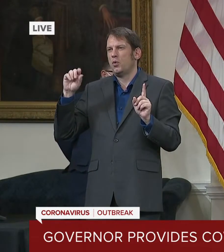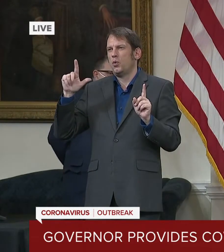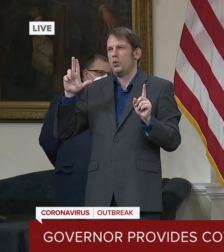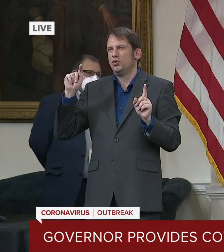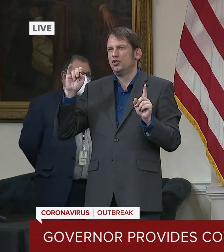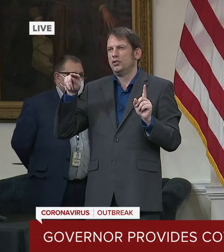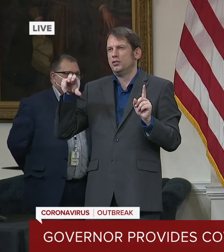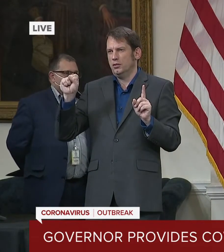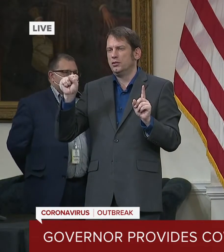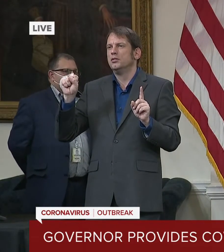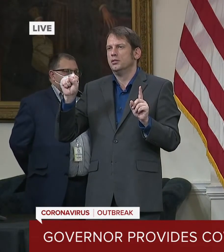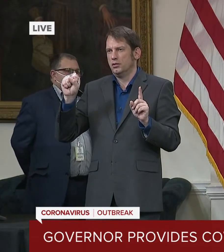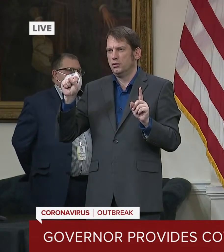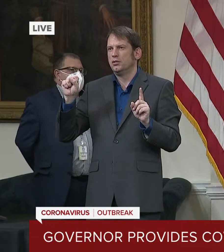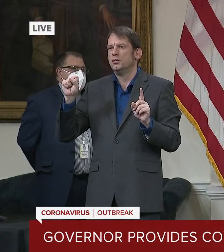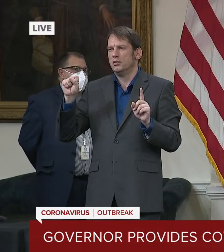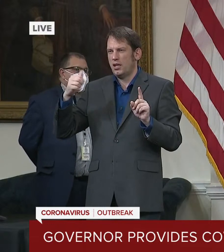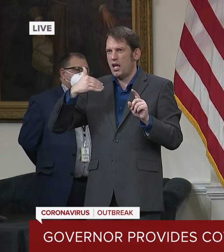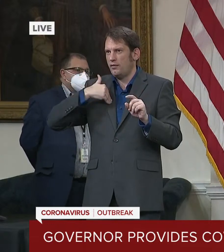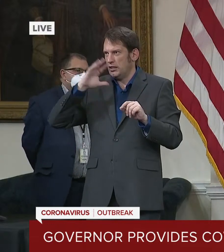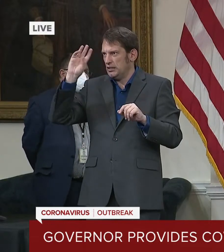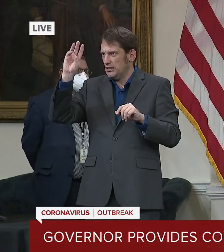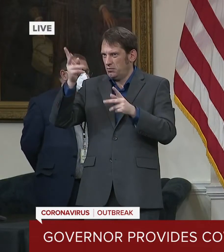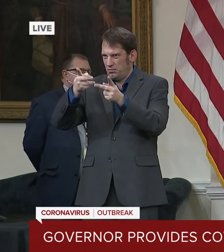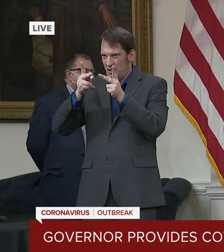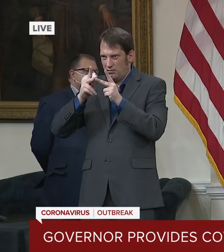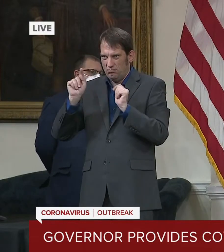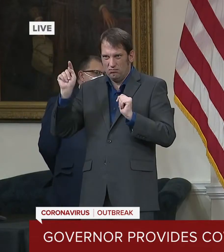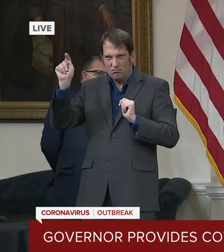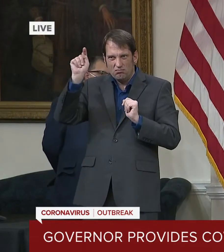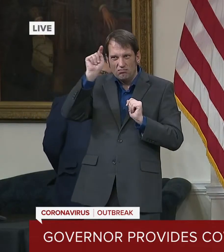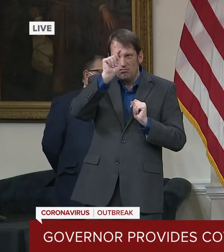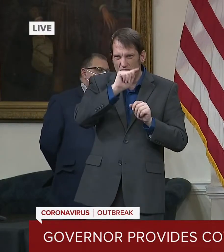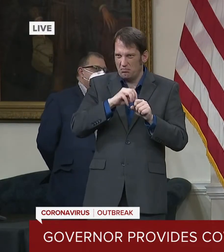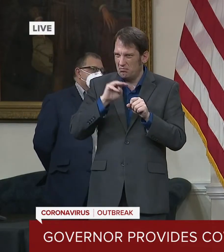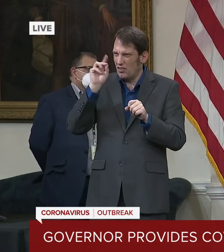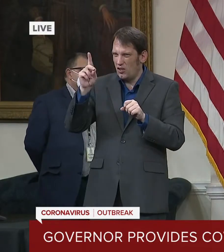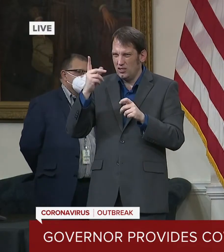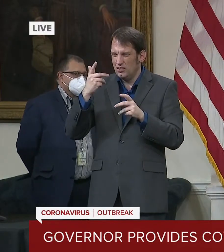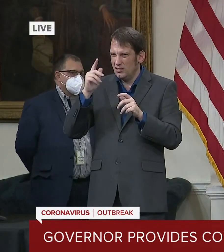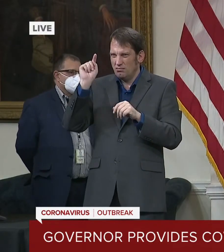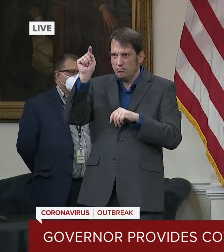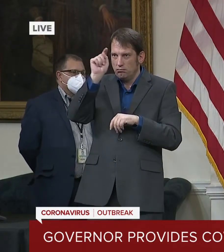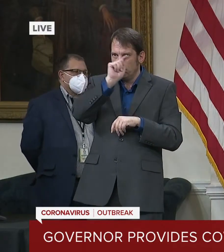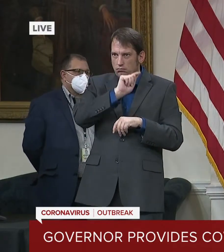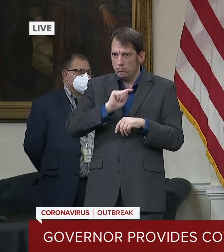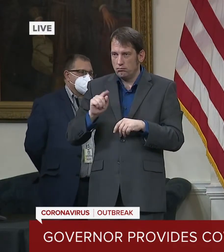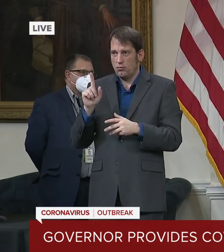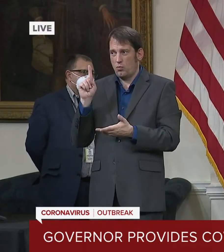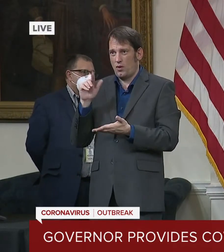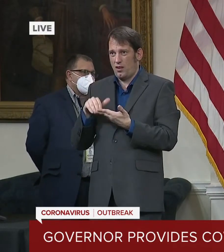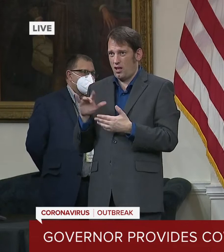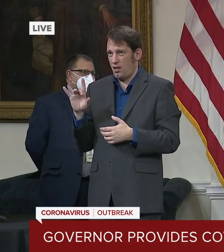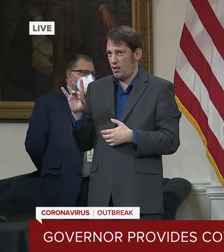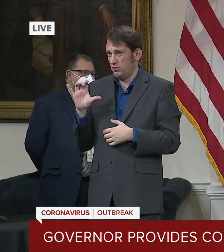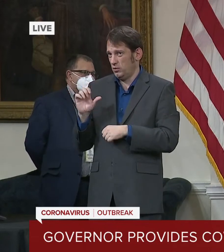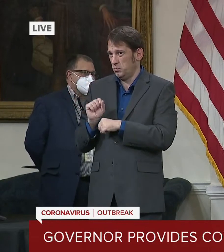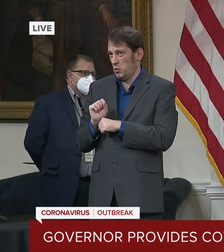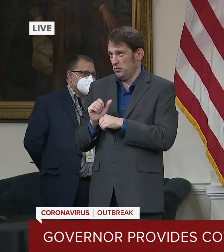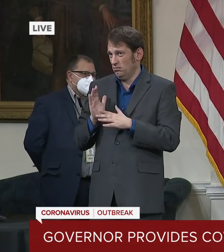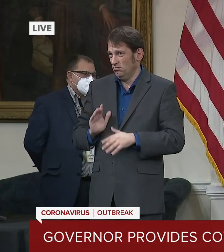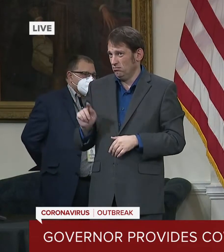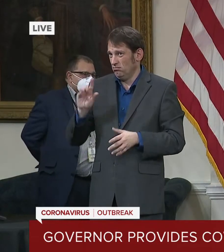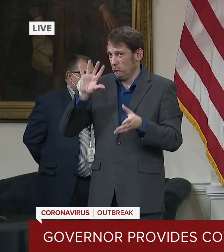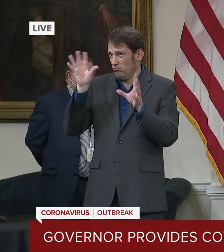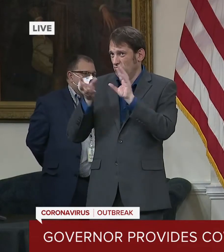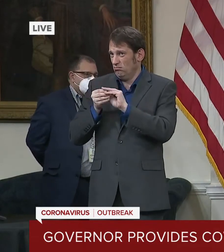They have a facility in Baltimore and 4 other locations. They have about 1,800 employees in Maryland. We've talked